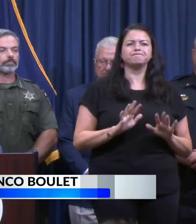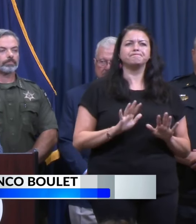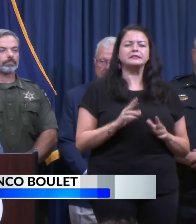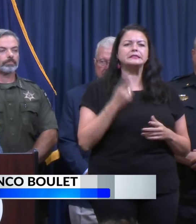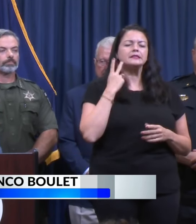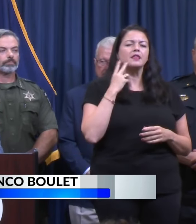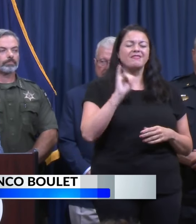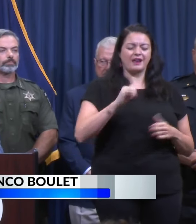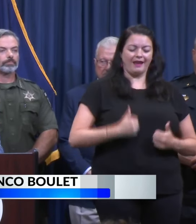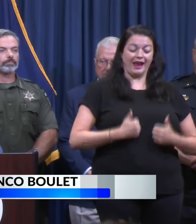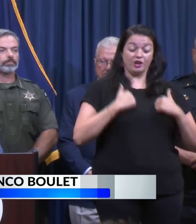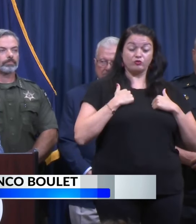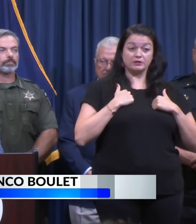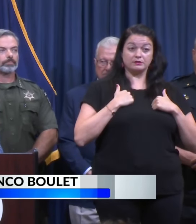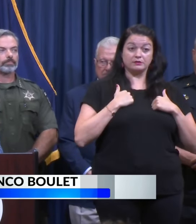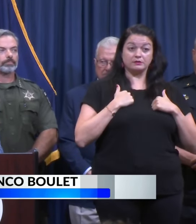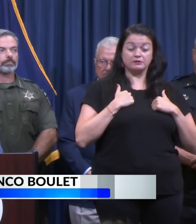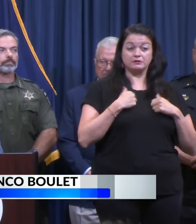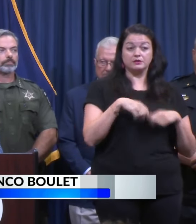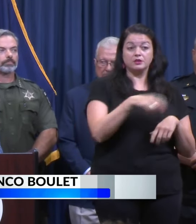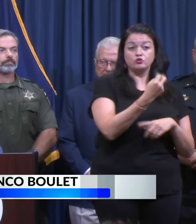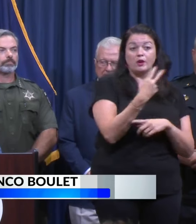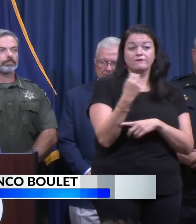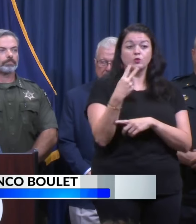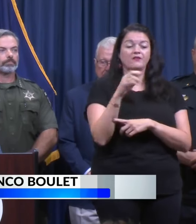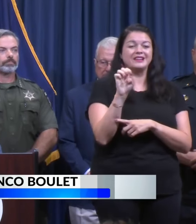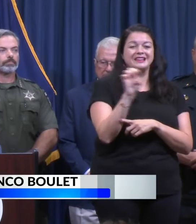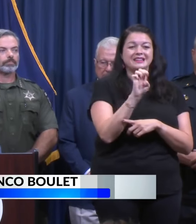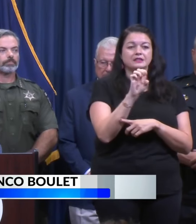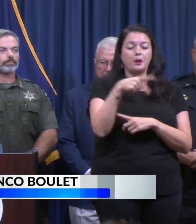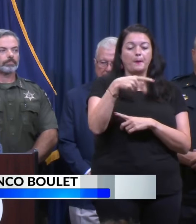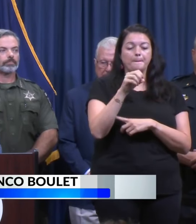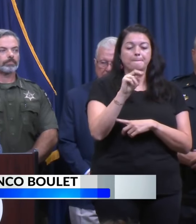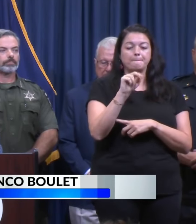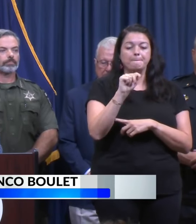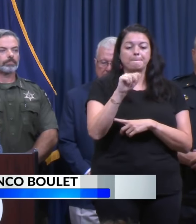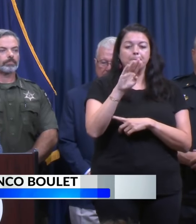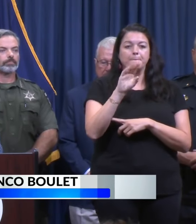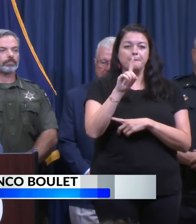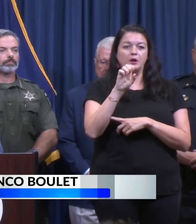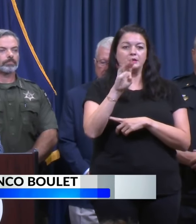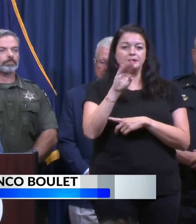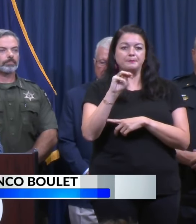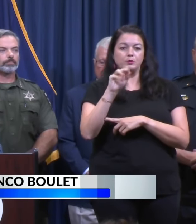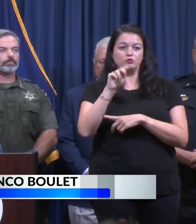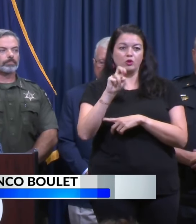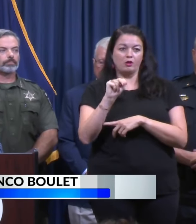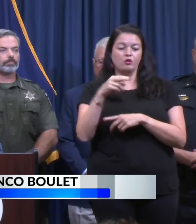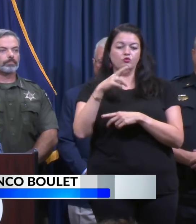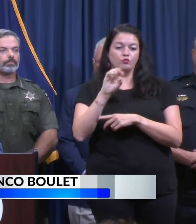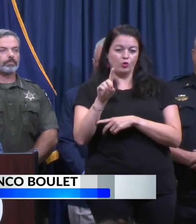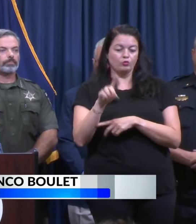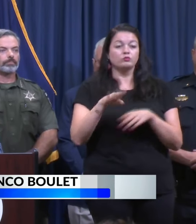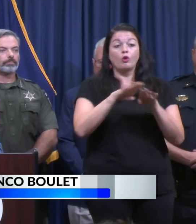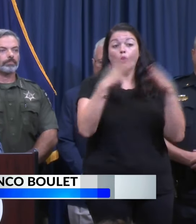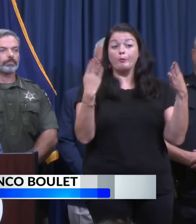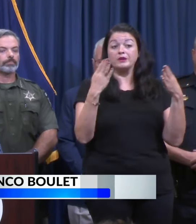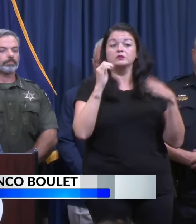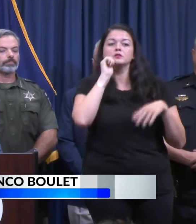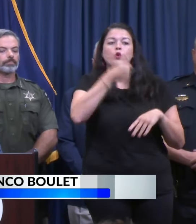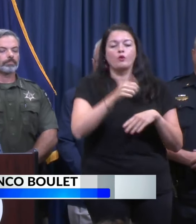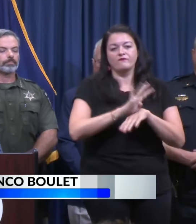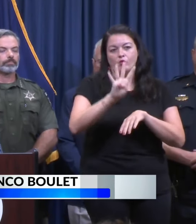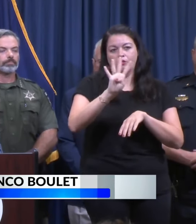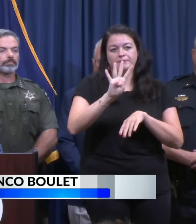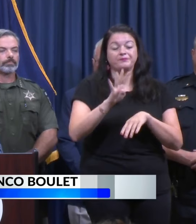Official address of this shelter location is 1212 East Pont de Mouton Road. The shelter will open tomorrow afternoon at 4 p.m.